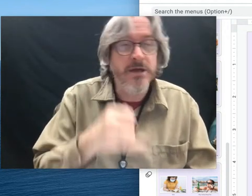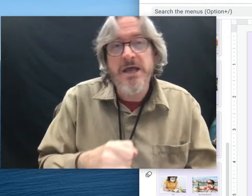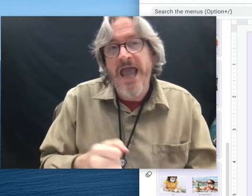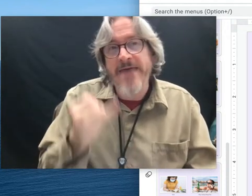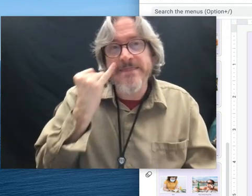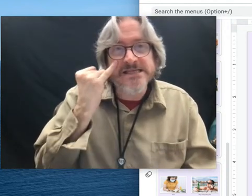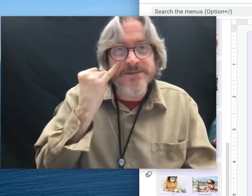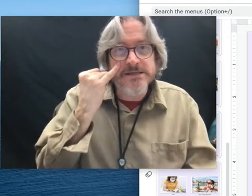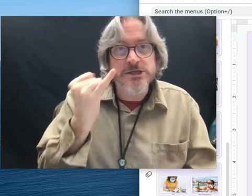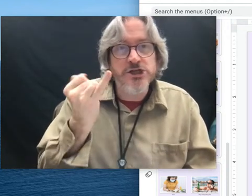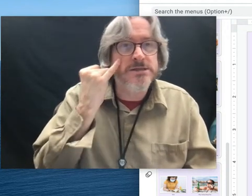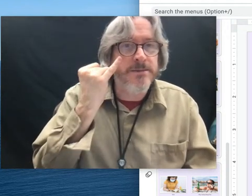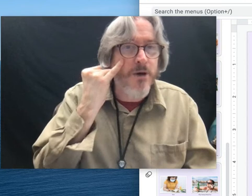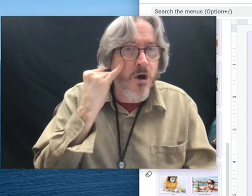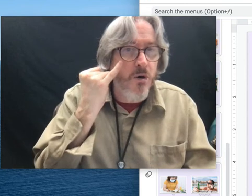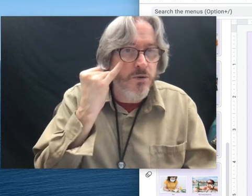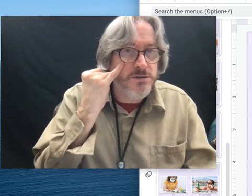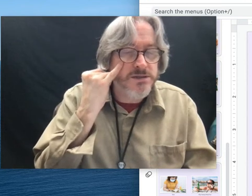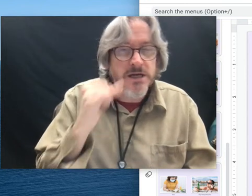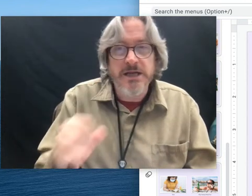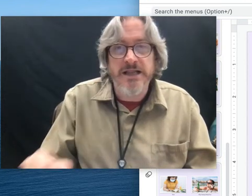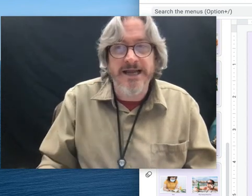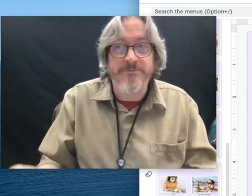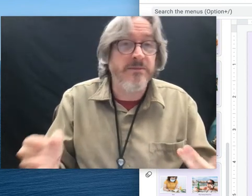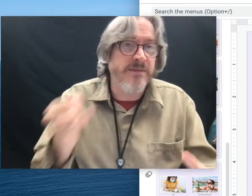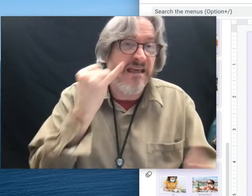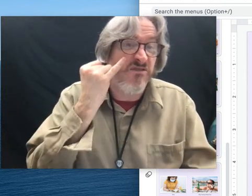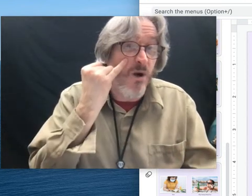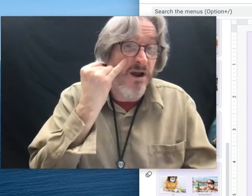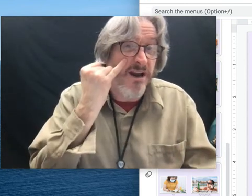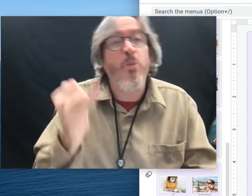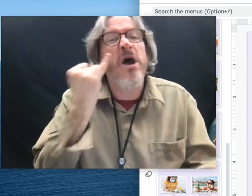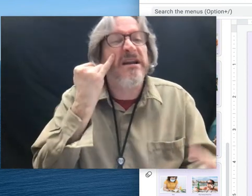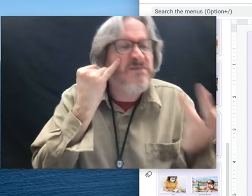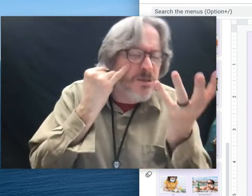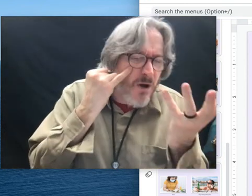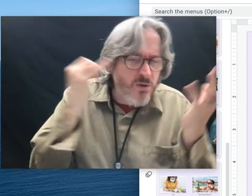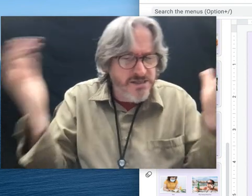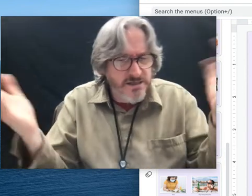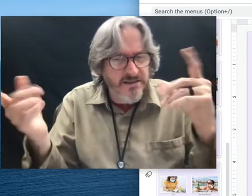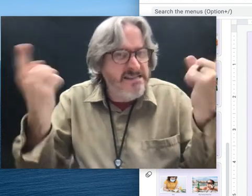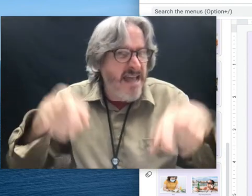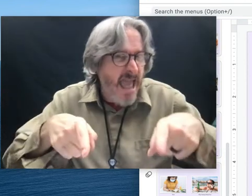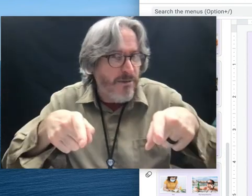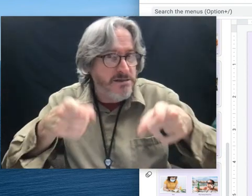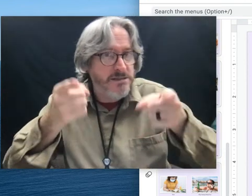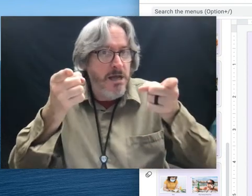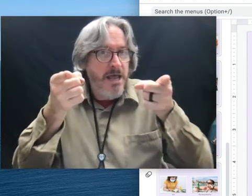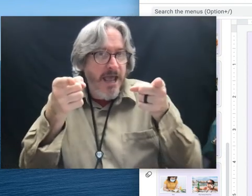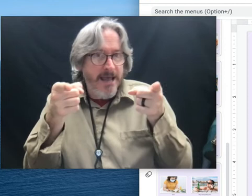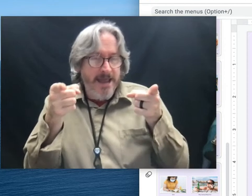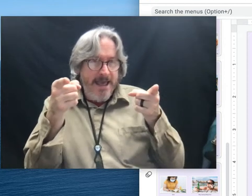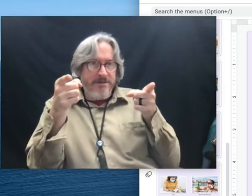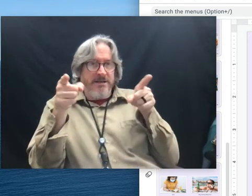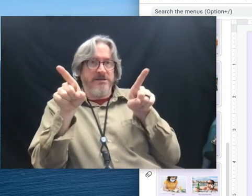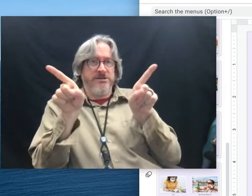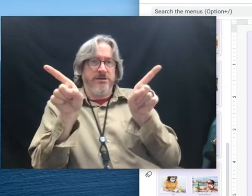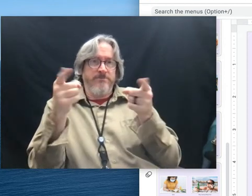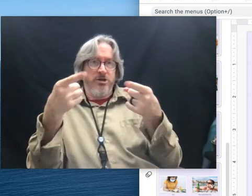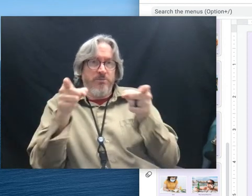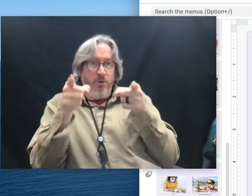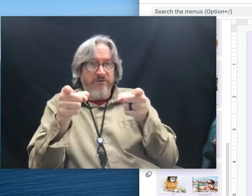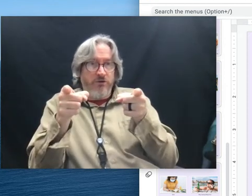I, and this means suppose, like if, what if, suppose this happens. And happen